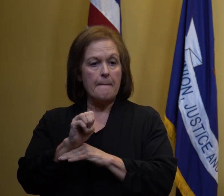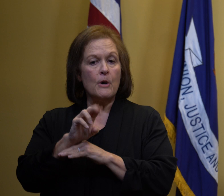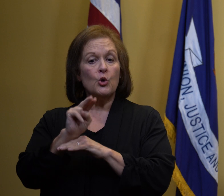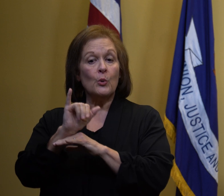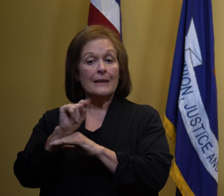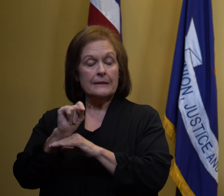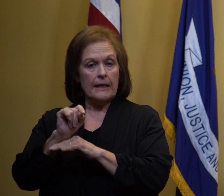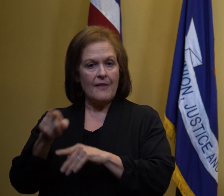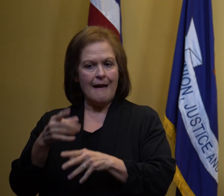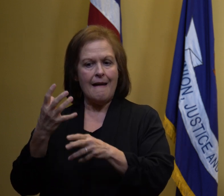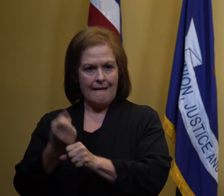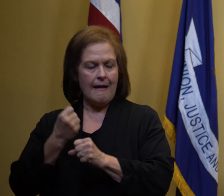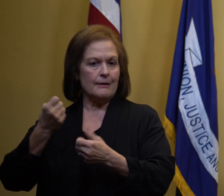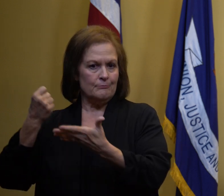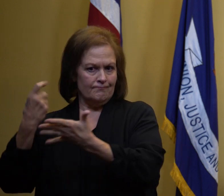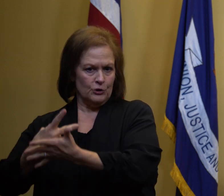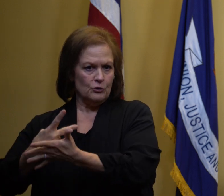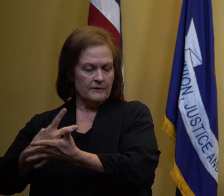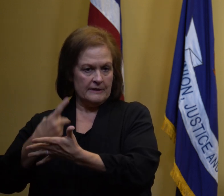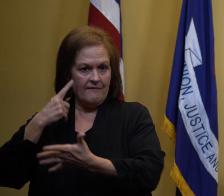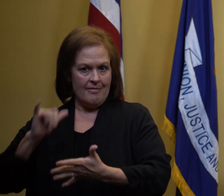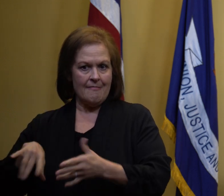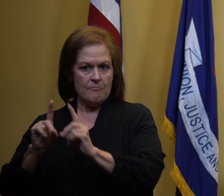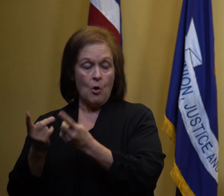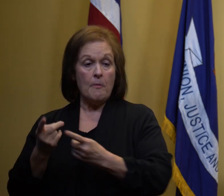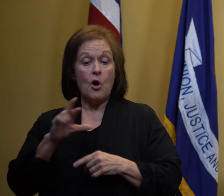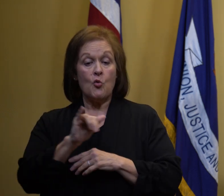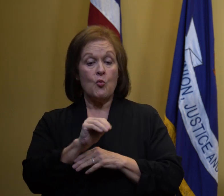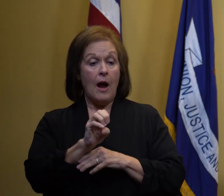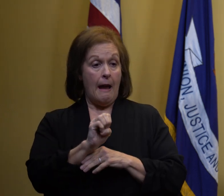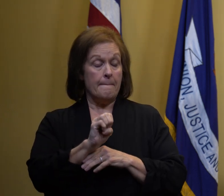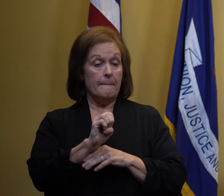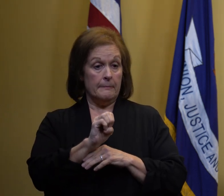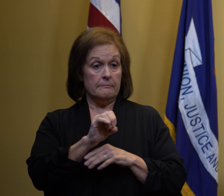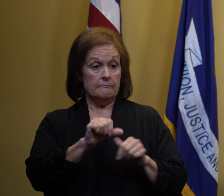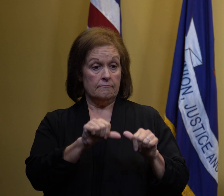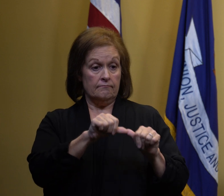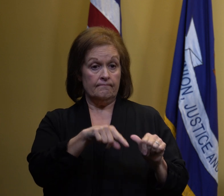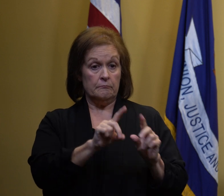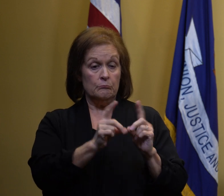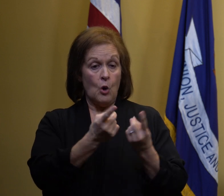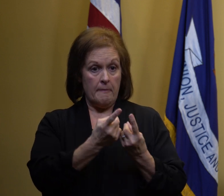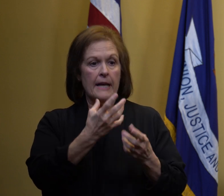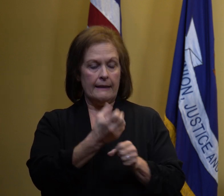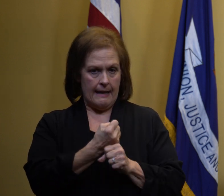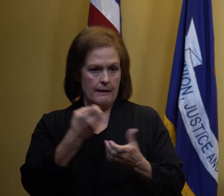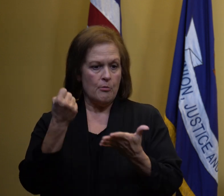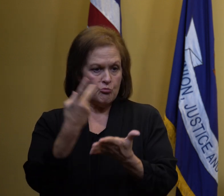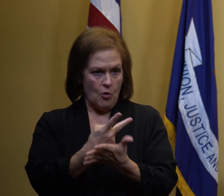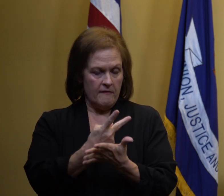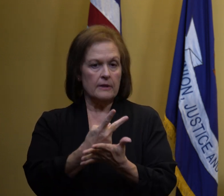received renewed accreditation, while the crime scene unit has received its first accreditation. Again, step in the